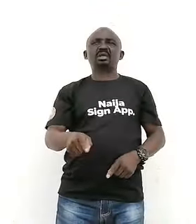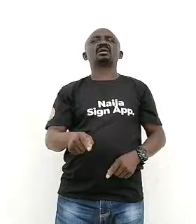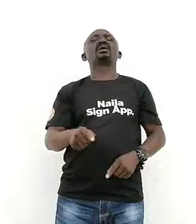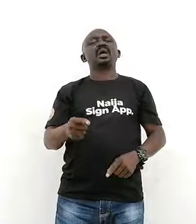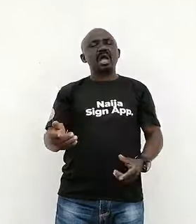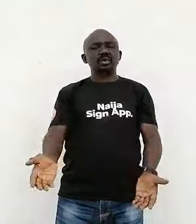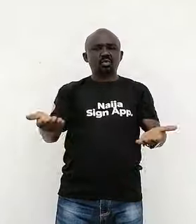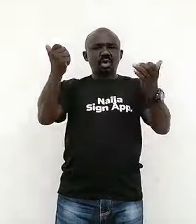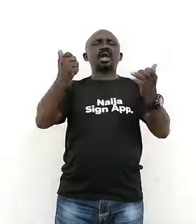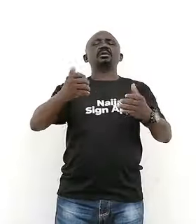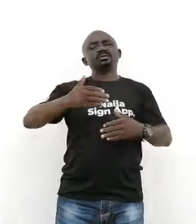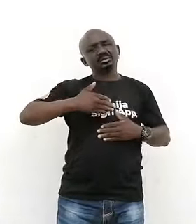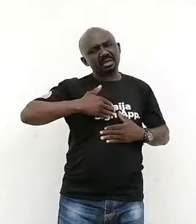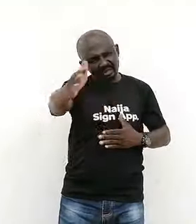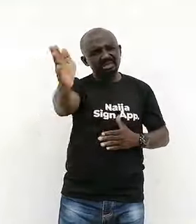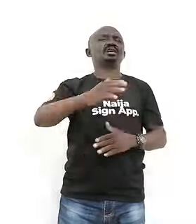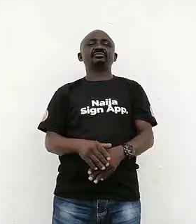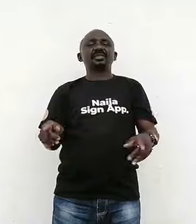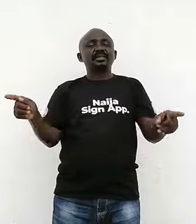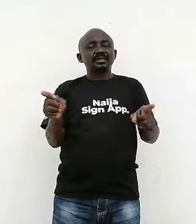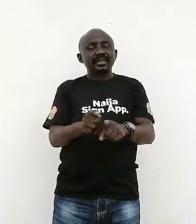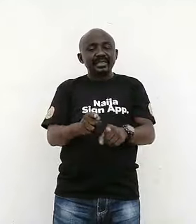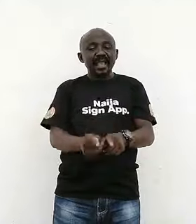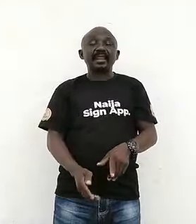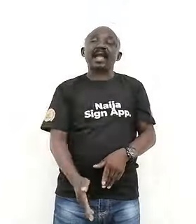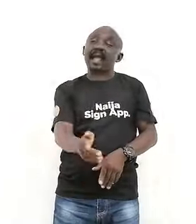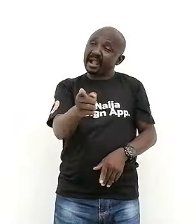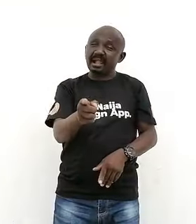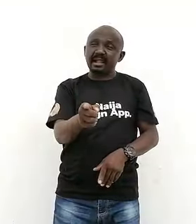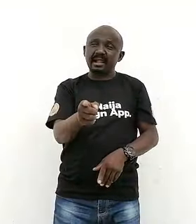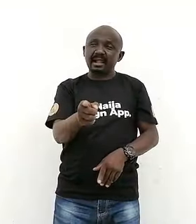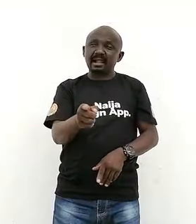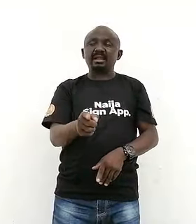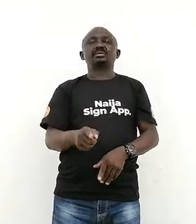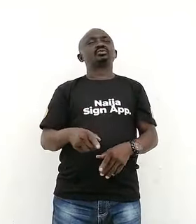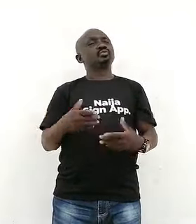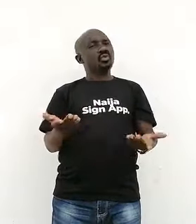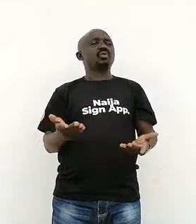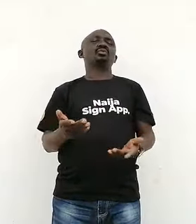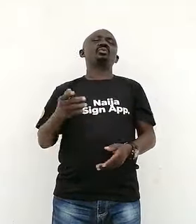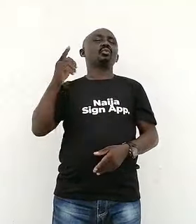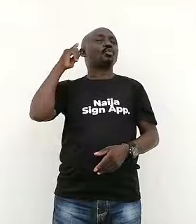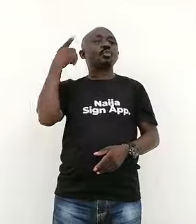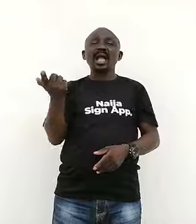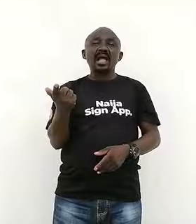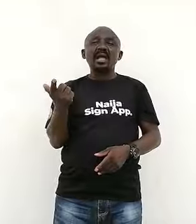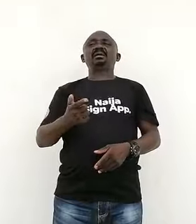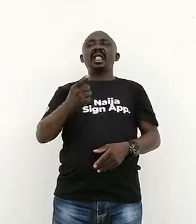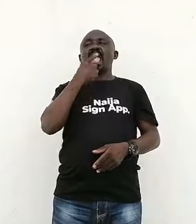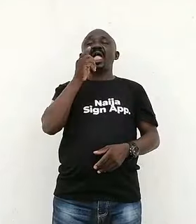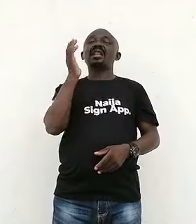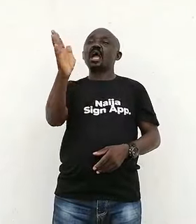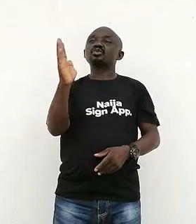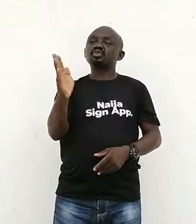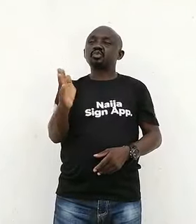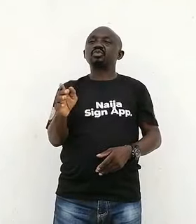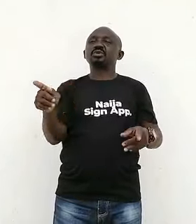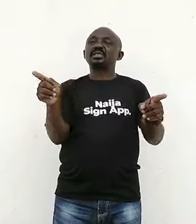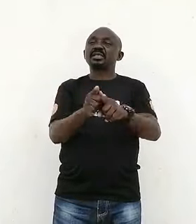to be at the forefront of promoting the indigenous sign languages, especially those that are really at risk of dying. Many